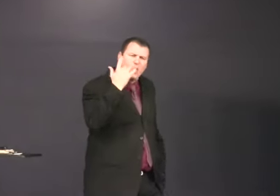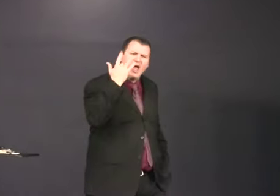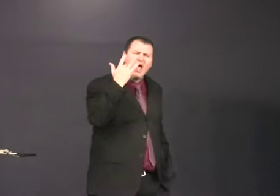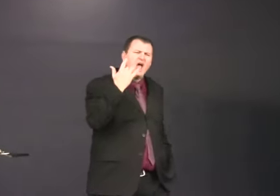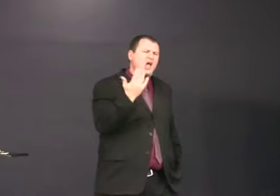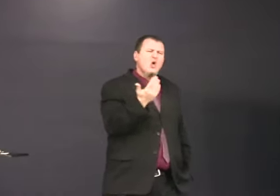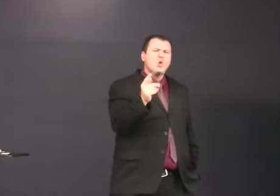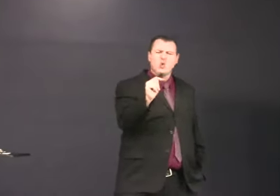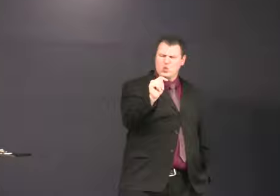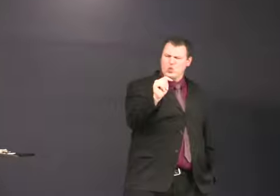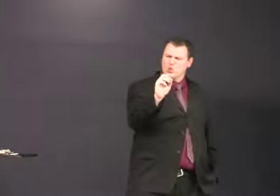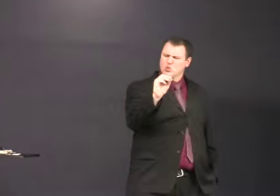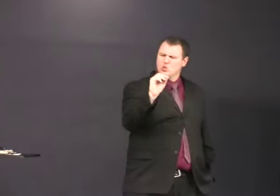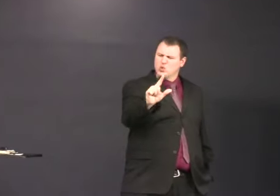Well, why?